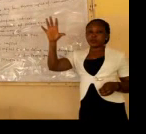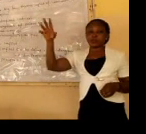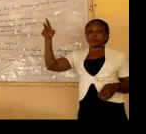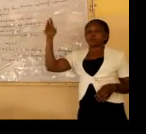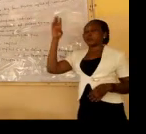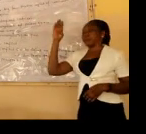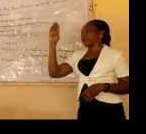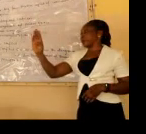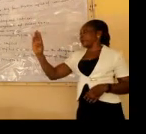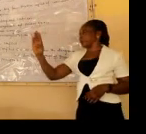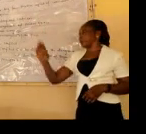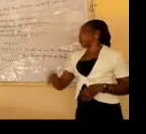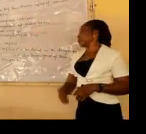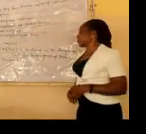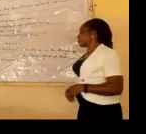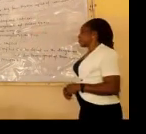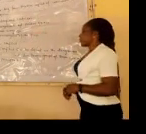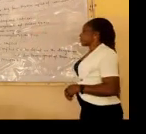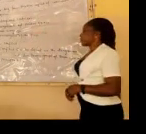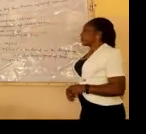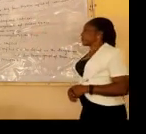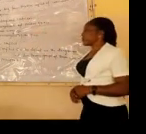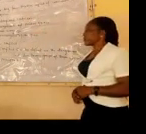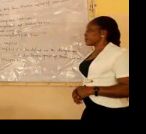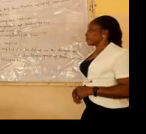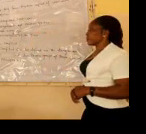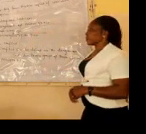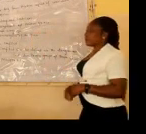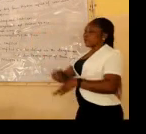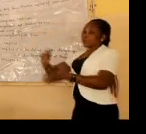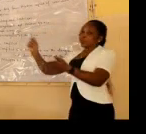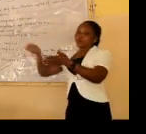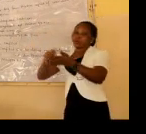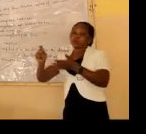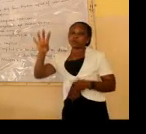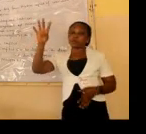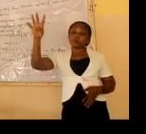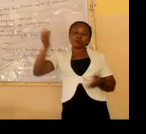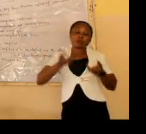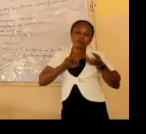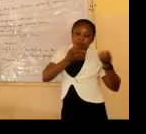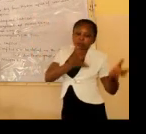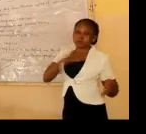said we should outline 4 causes of conflict.